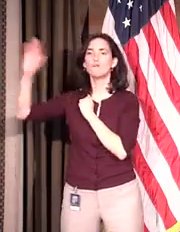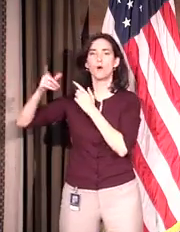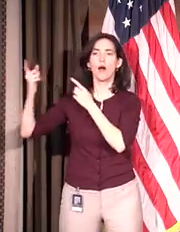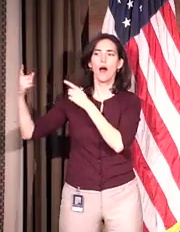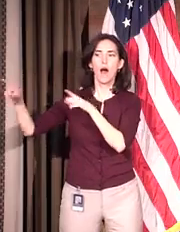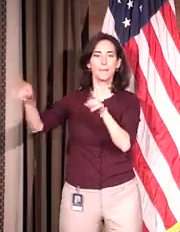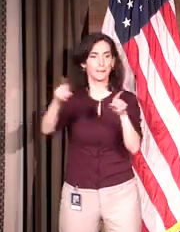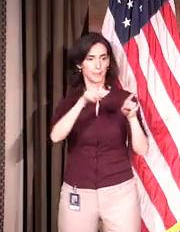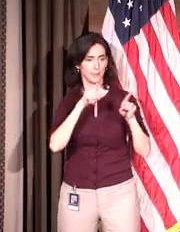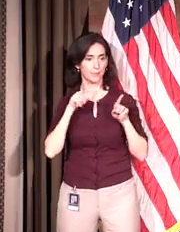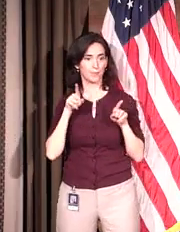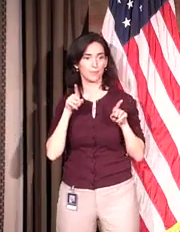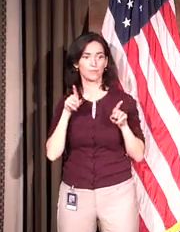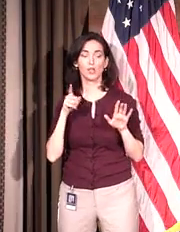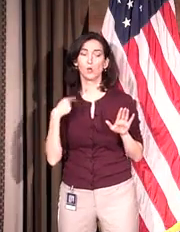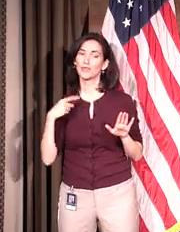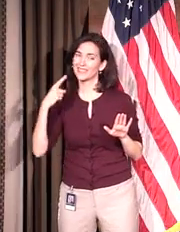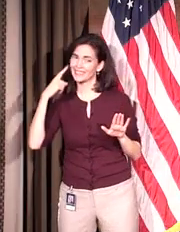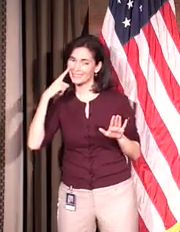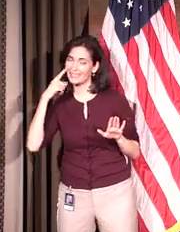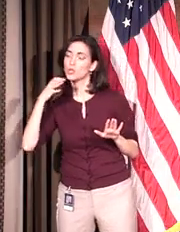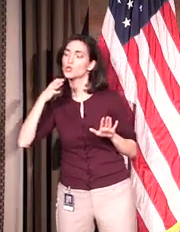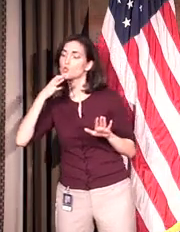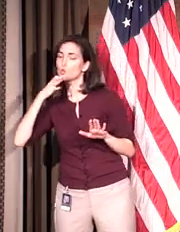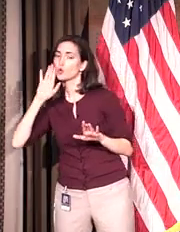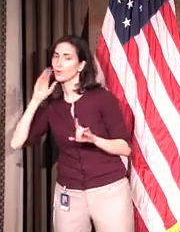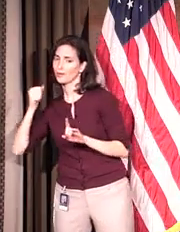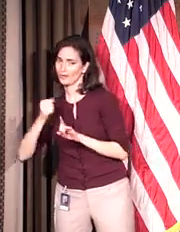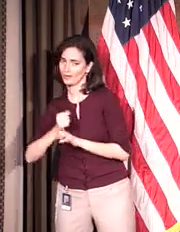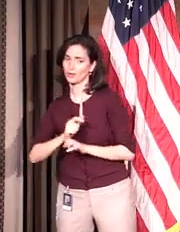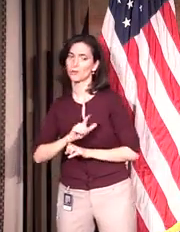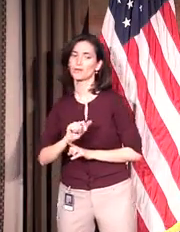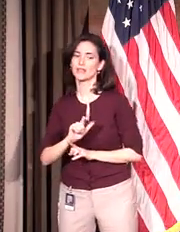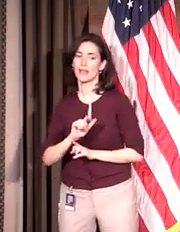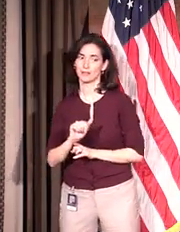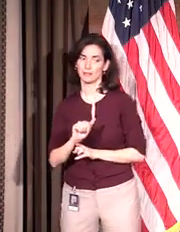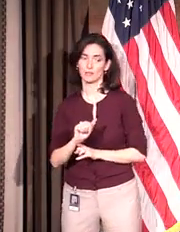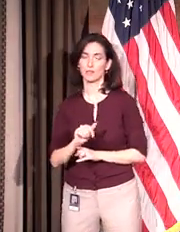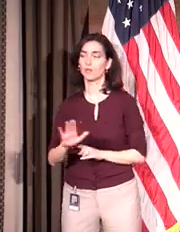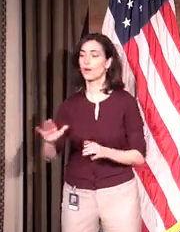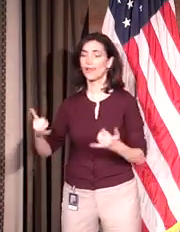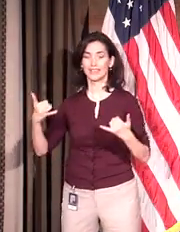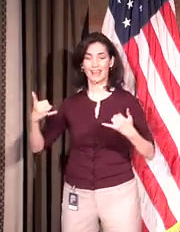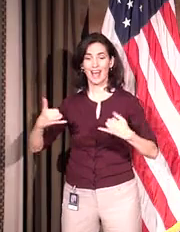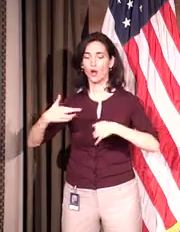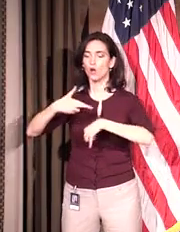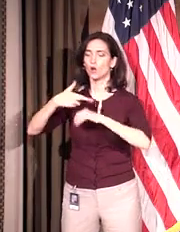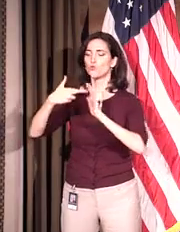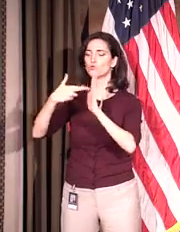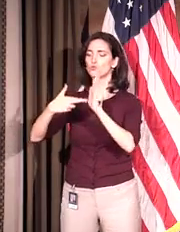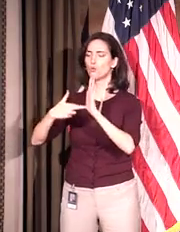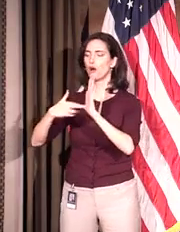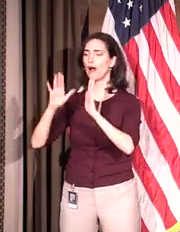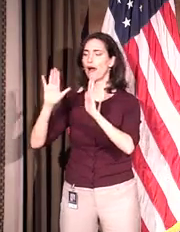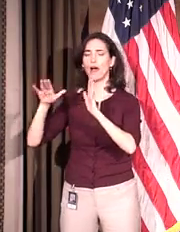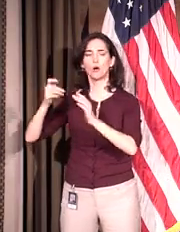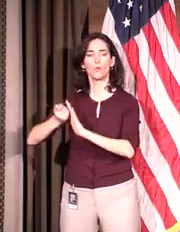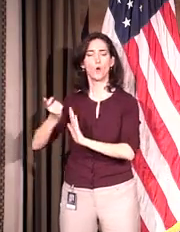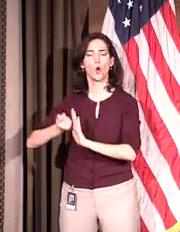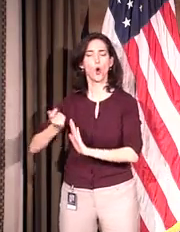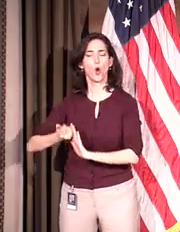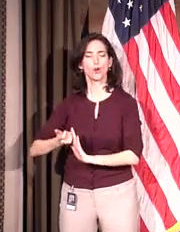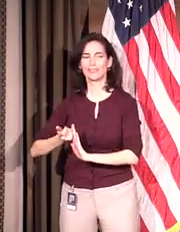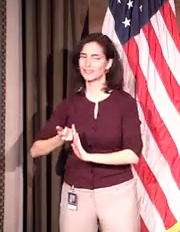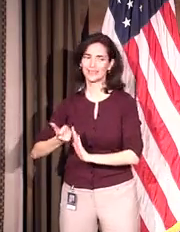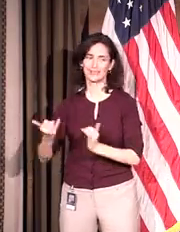have some reason to believe will soon be here in Louisiana, now is exactly the wrong time to remove these